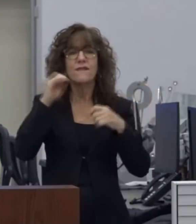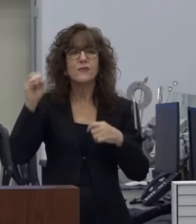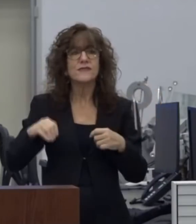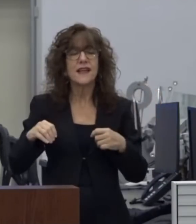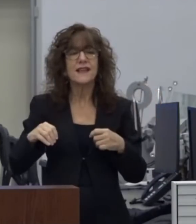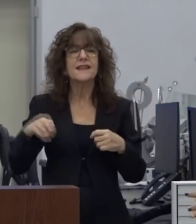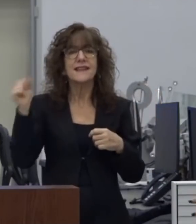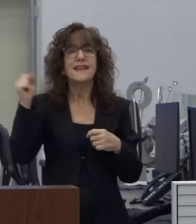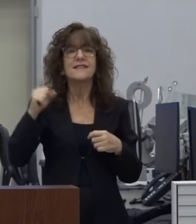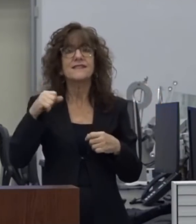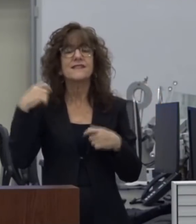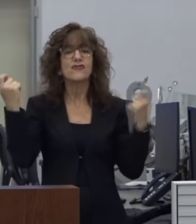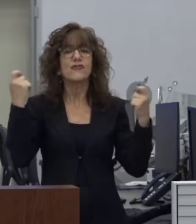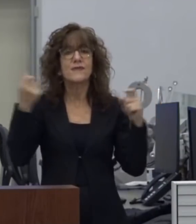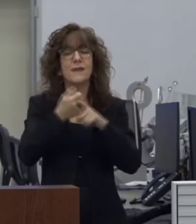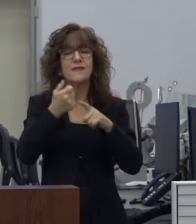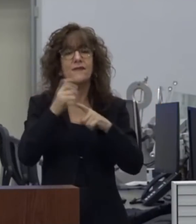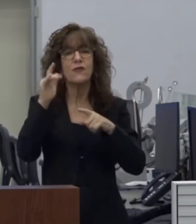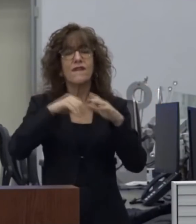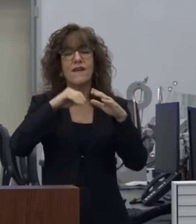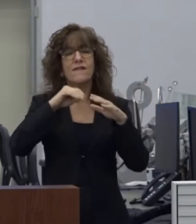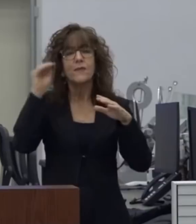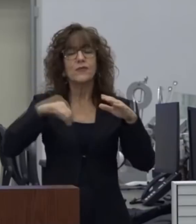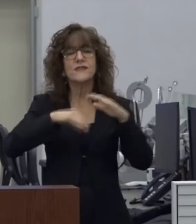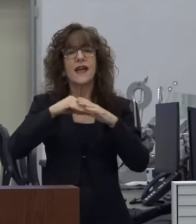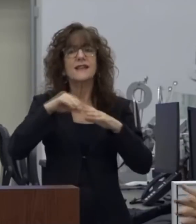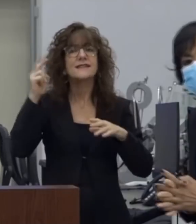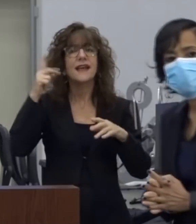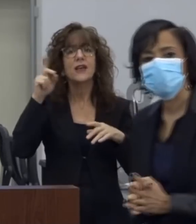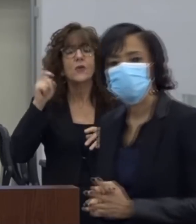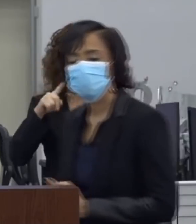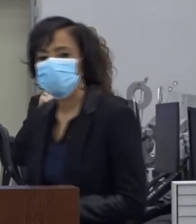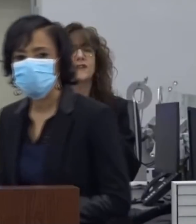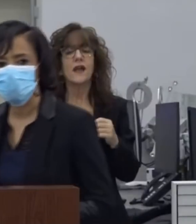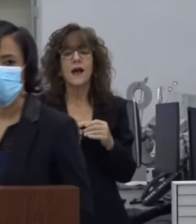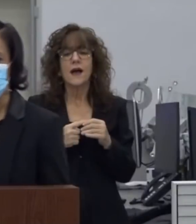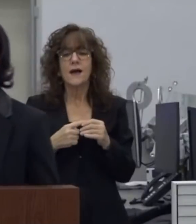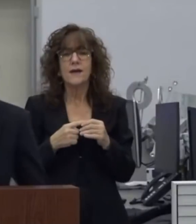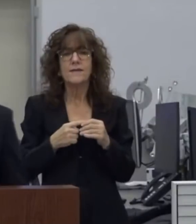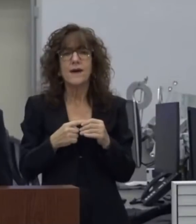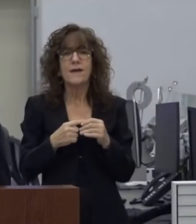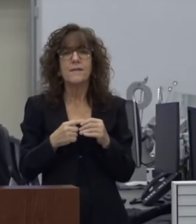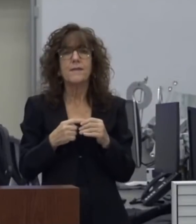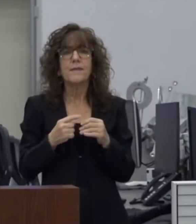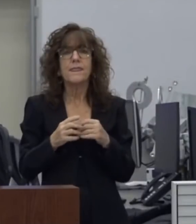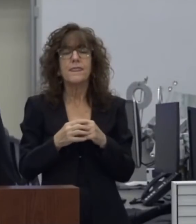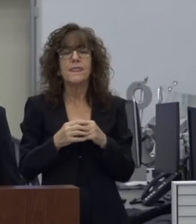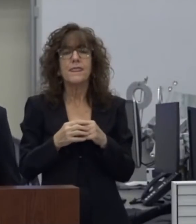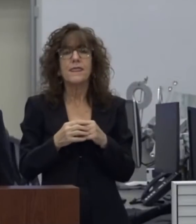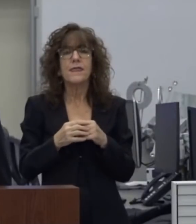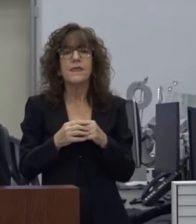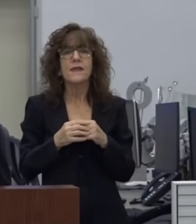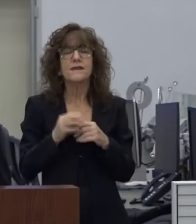that? Yes, they are. They are, okay. And my second question was about, we've been hearing reports of some people who've been